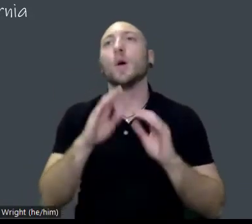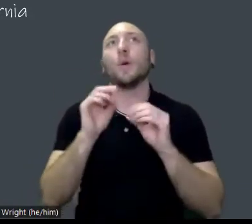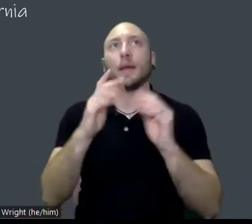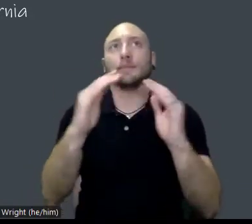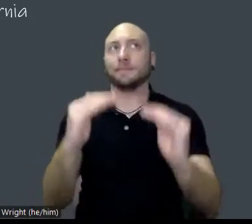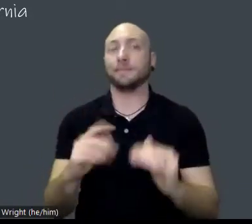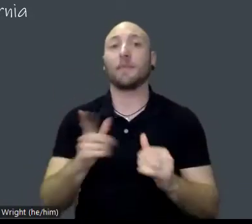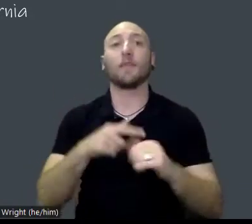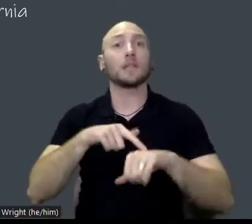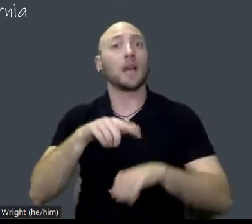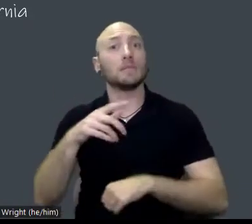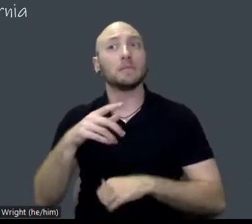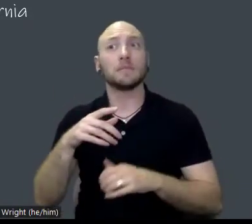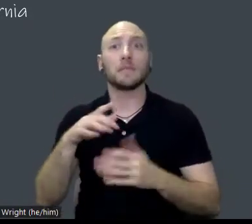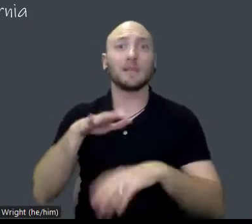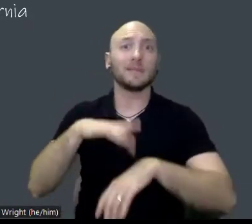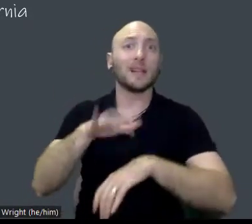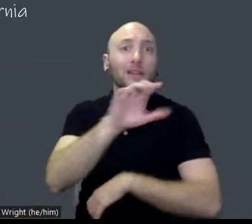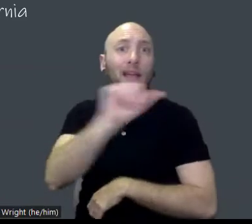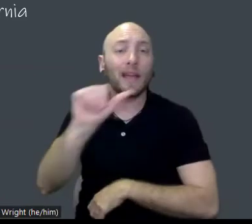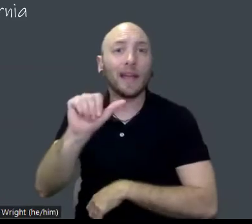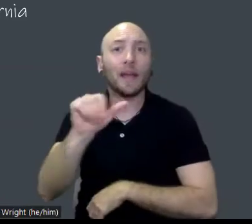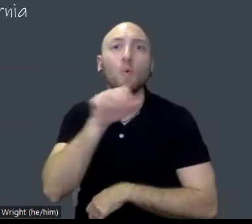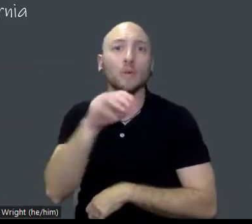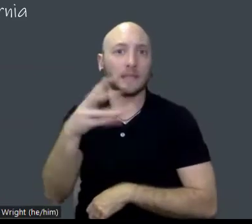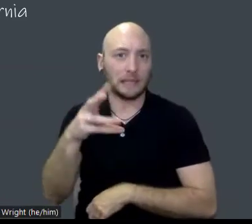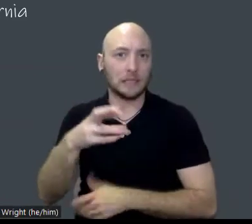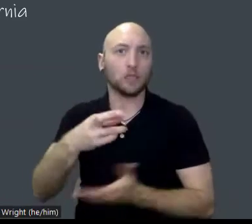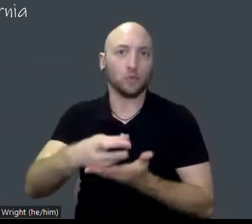introduction to AA was at 16 years old.